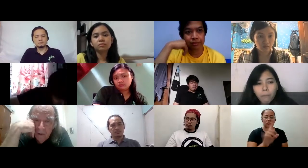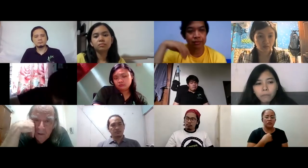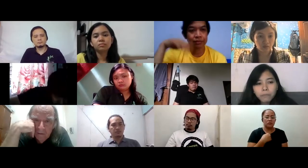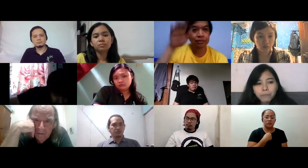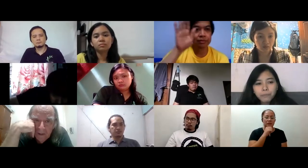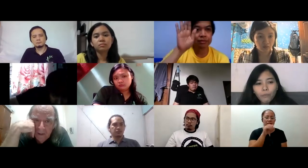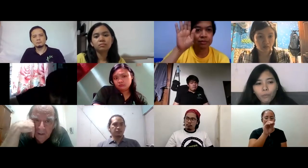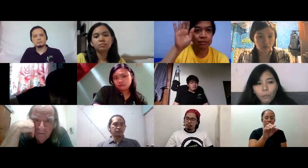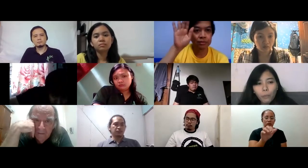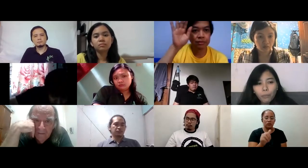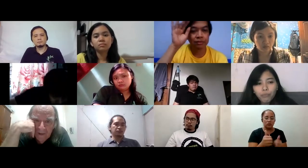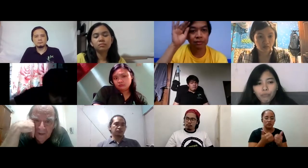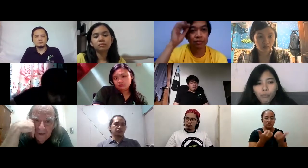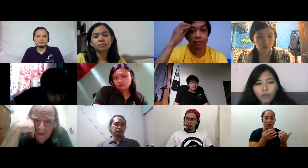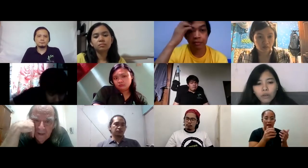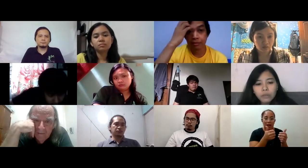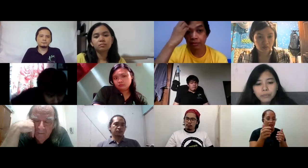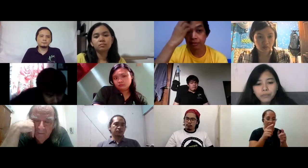So,